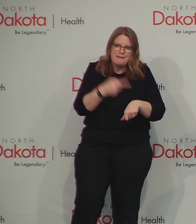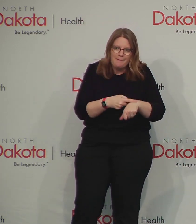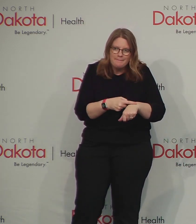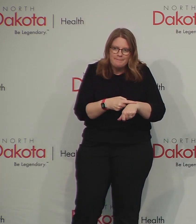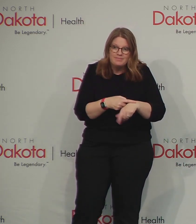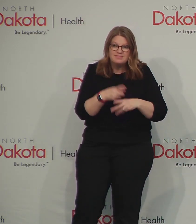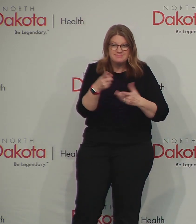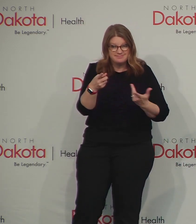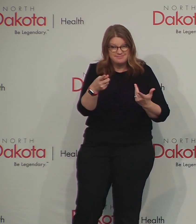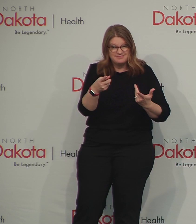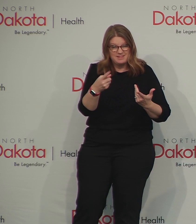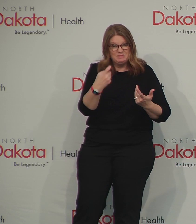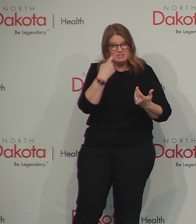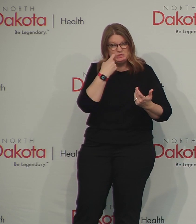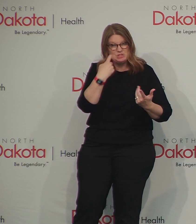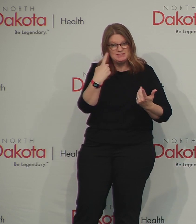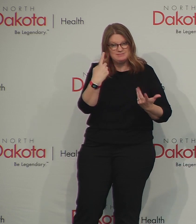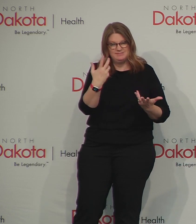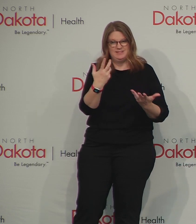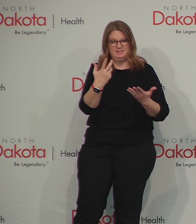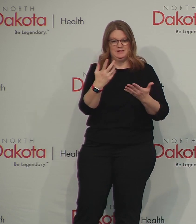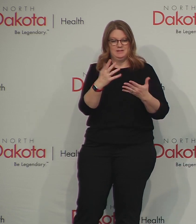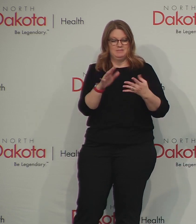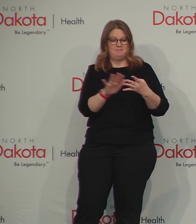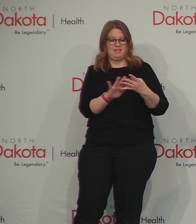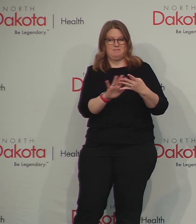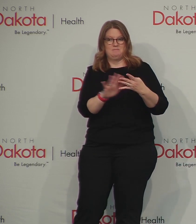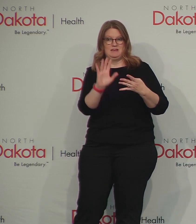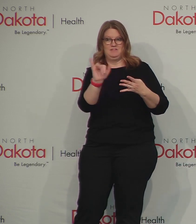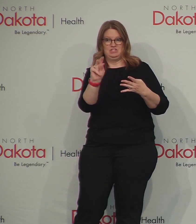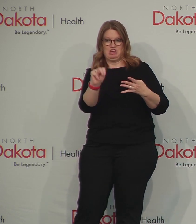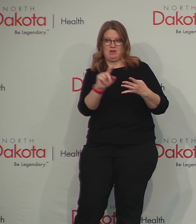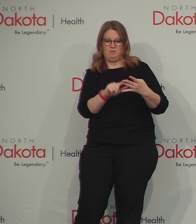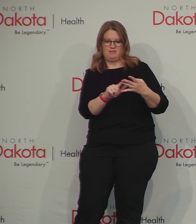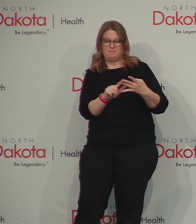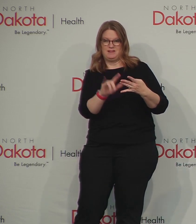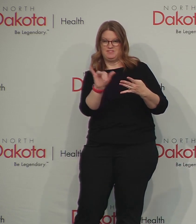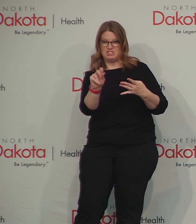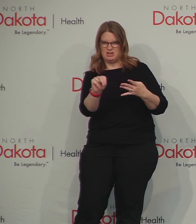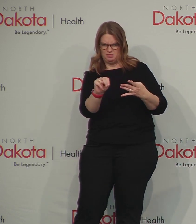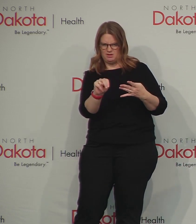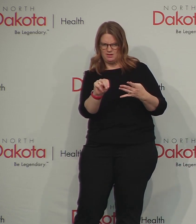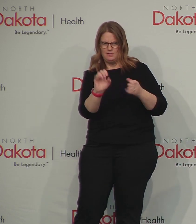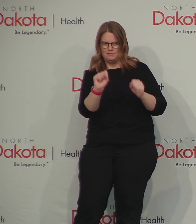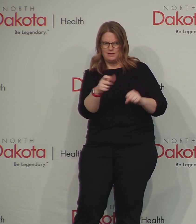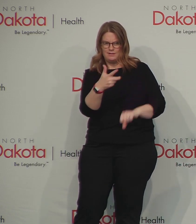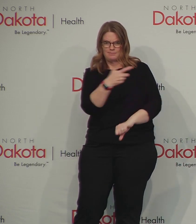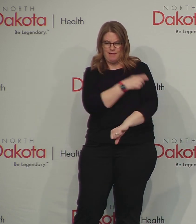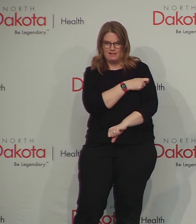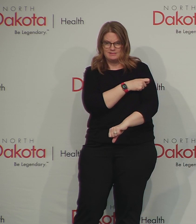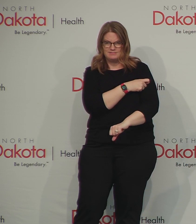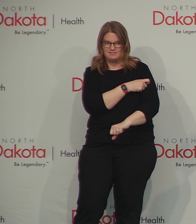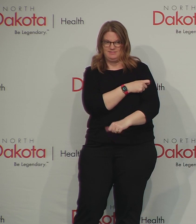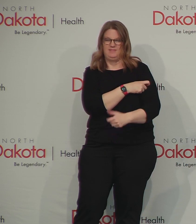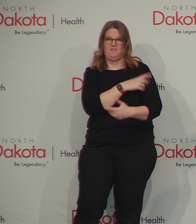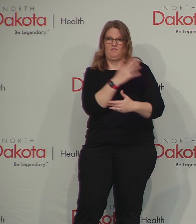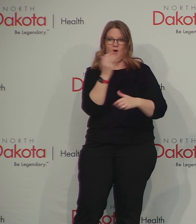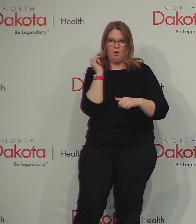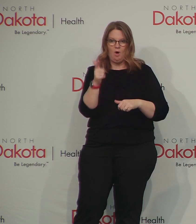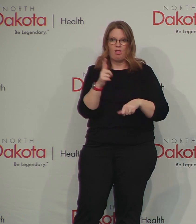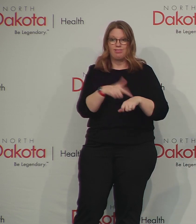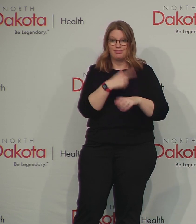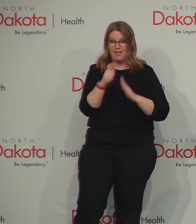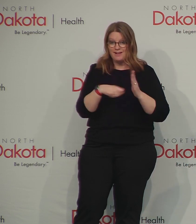that we could have, by the middle or end of January, we may have the potential to have vaccinated at least the first dose of all long-term